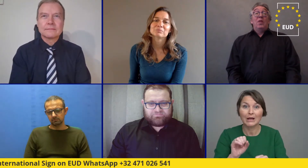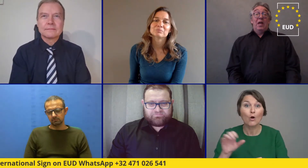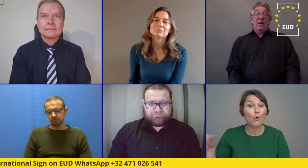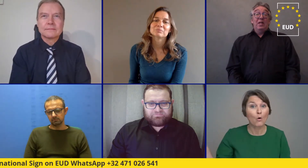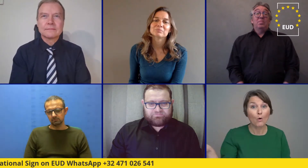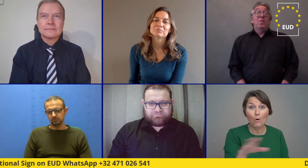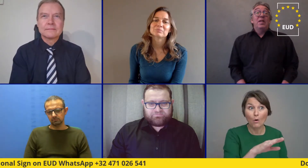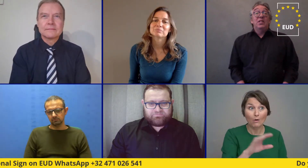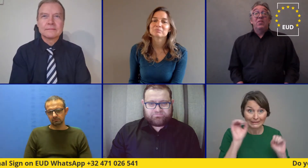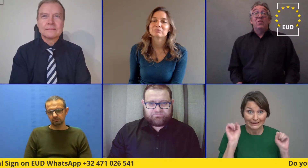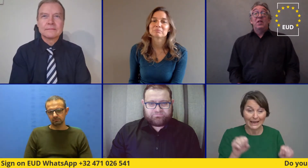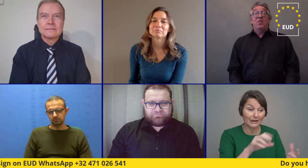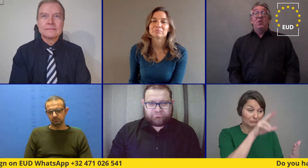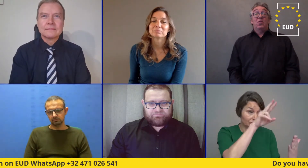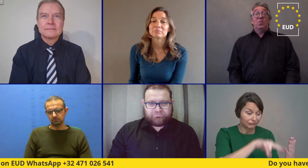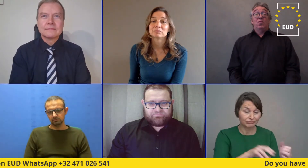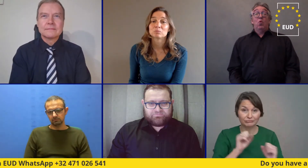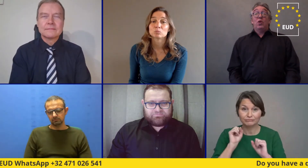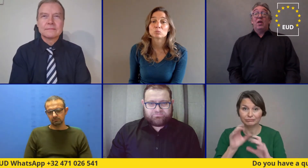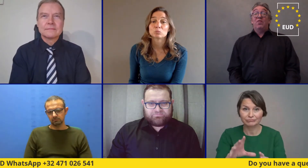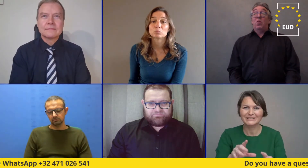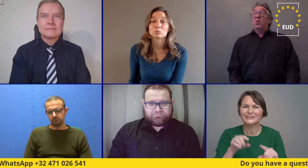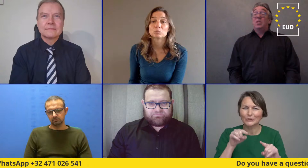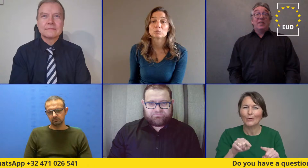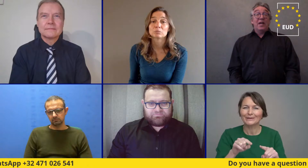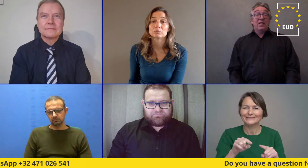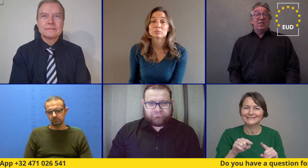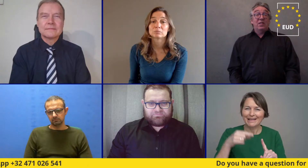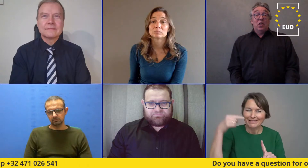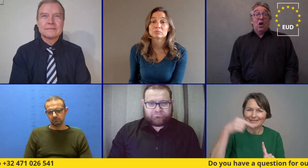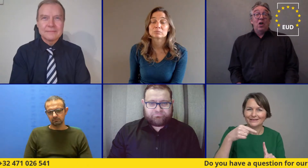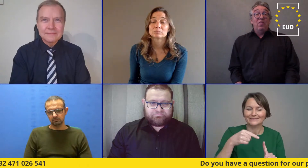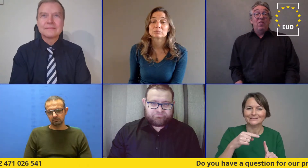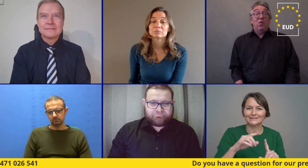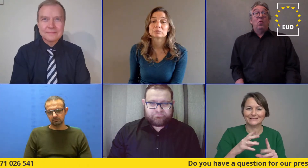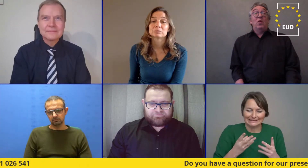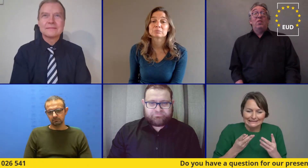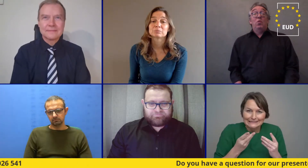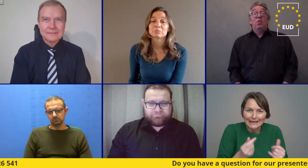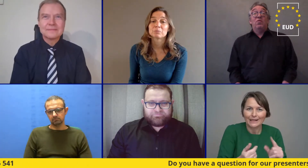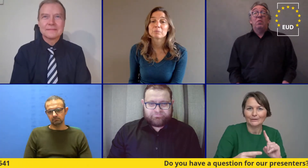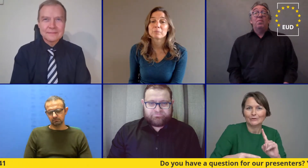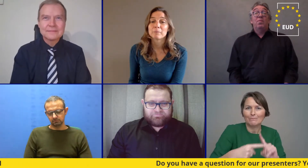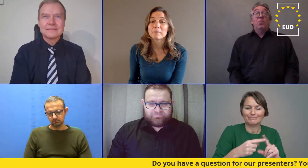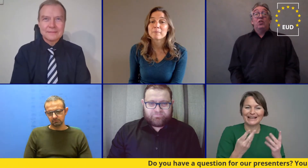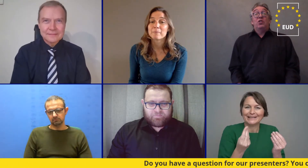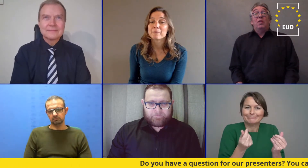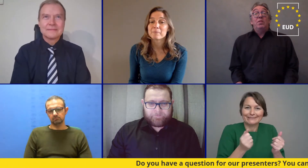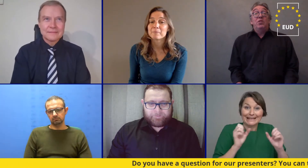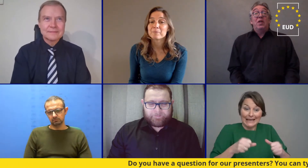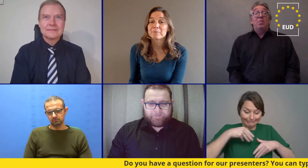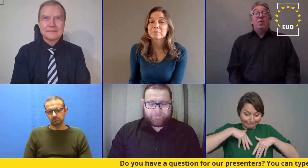And it makes a difference if you're working from a text live or if you work from a script that you can prepare.